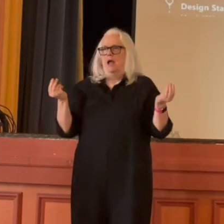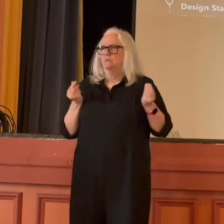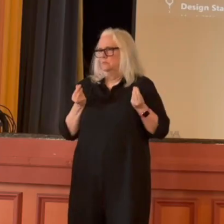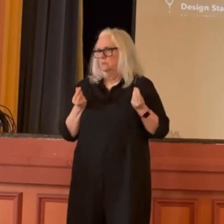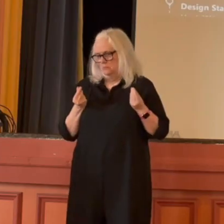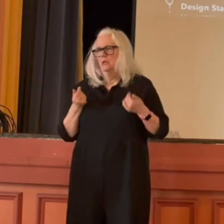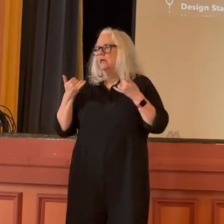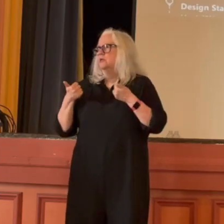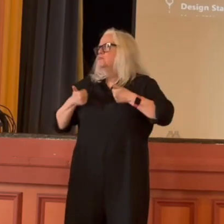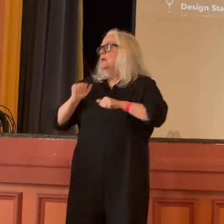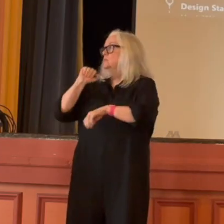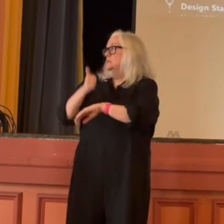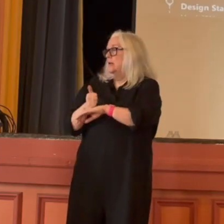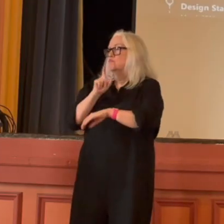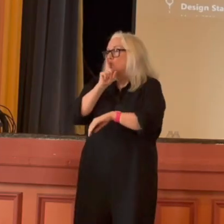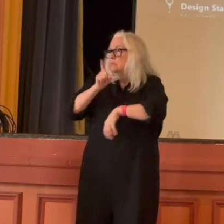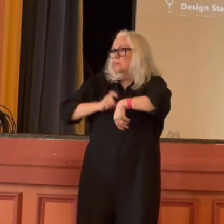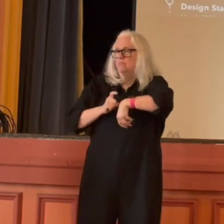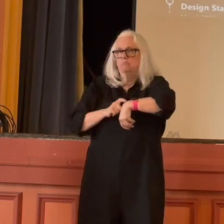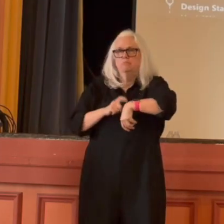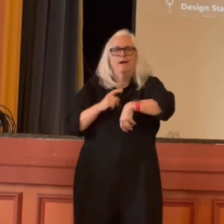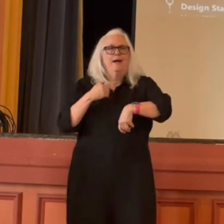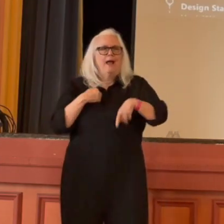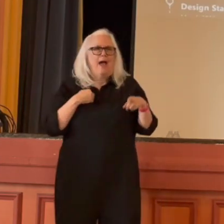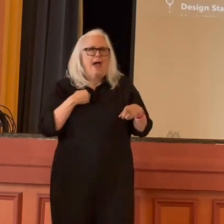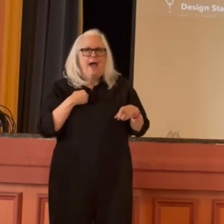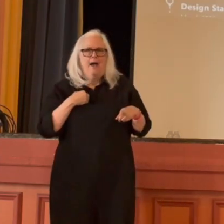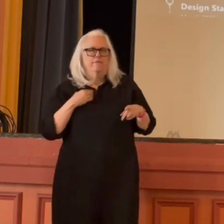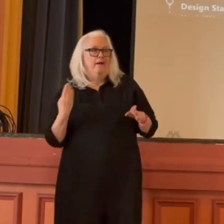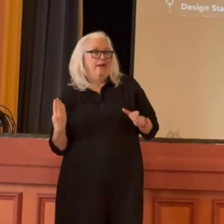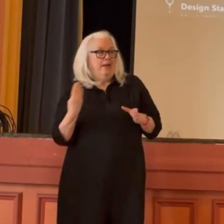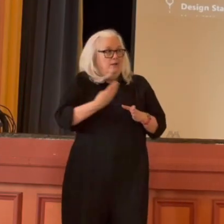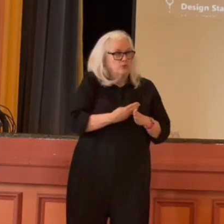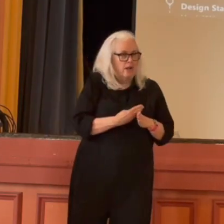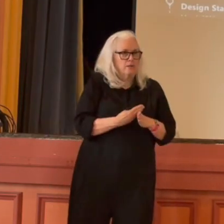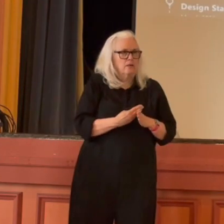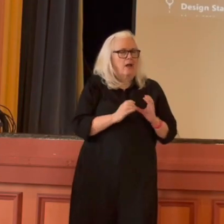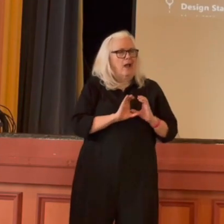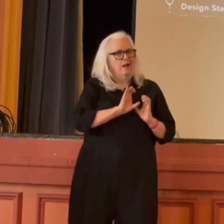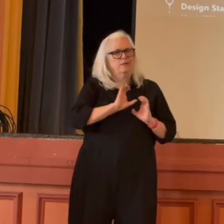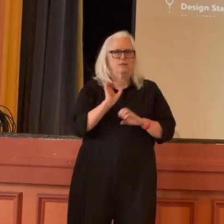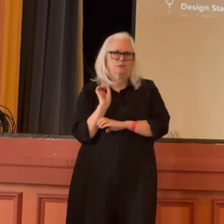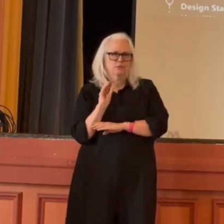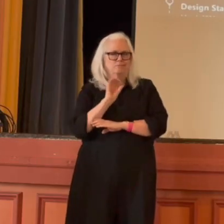them two existing, again, an interceptor and a swan trunk, and rebalancing the flows between the